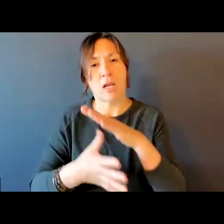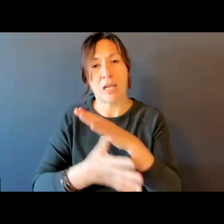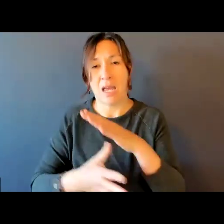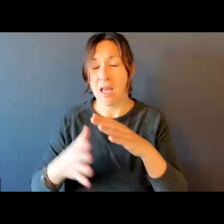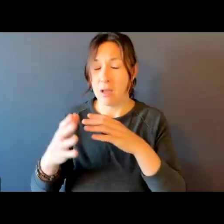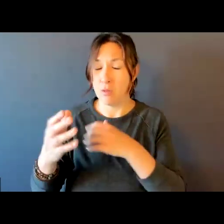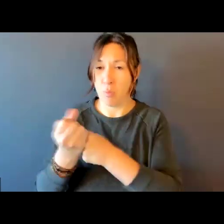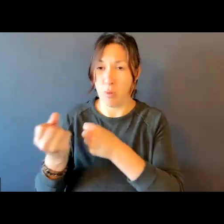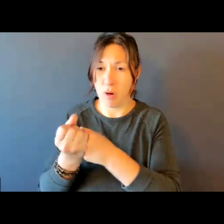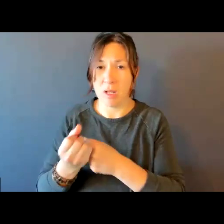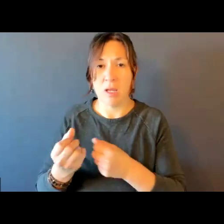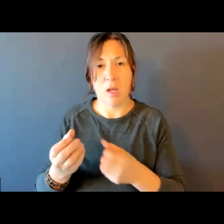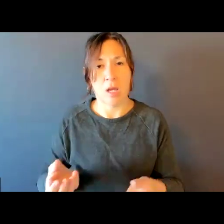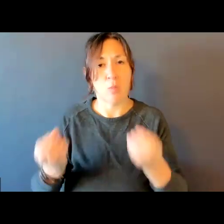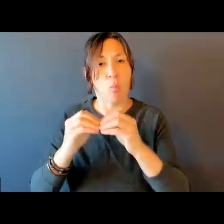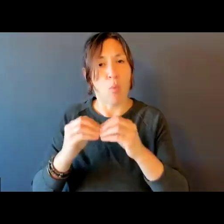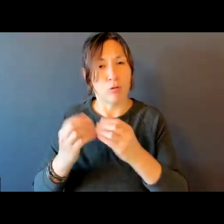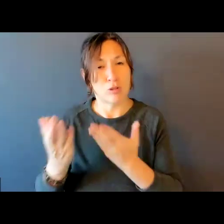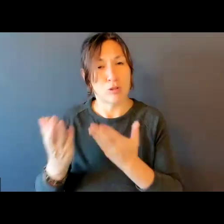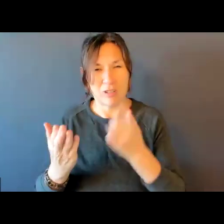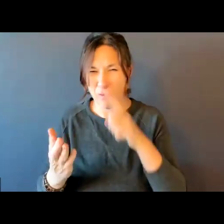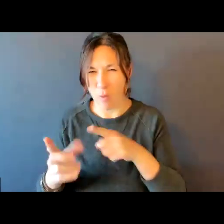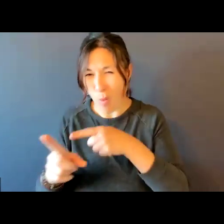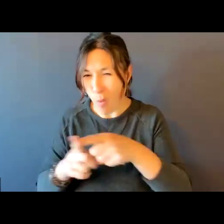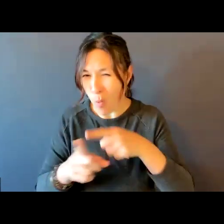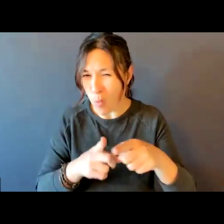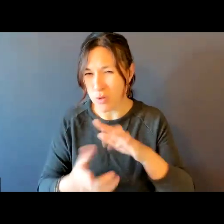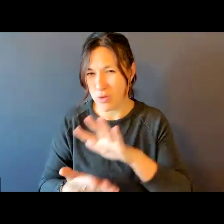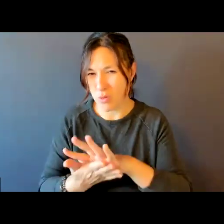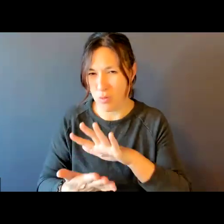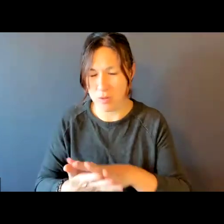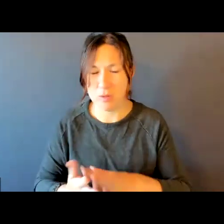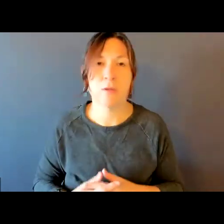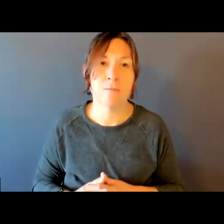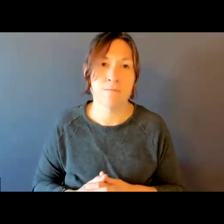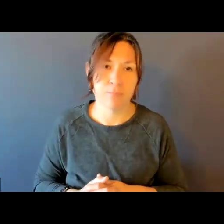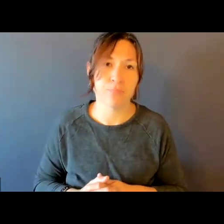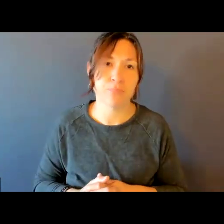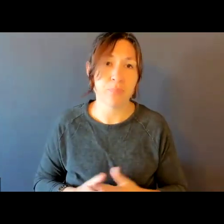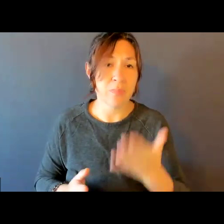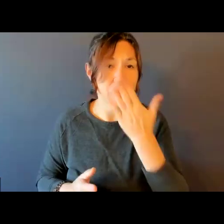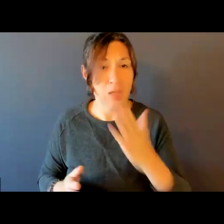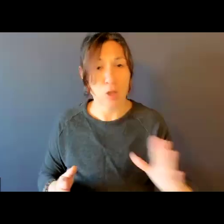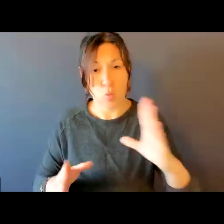provide elevated service to our transformation schools. I thank you for your attention. That was a lot